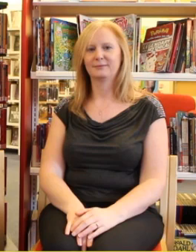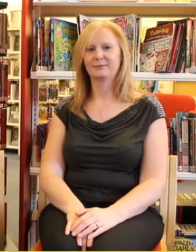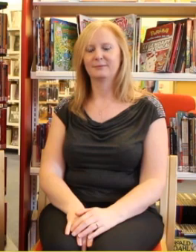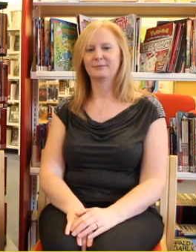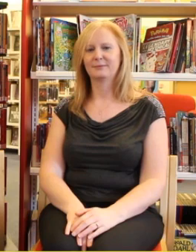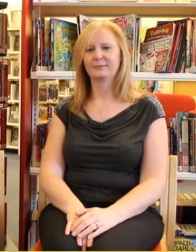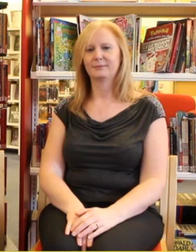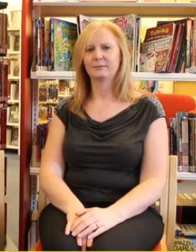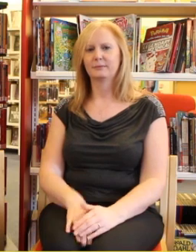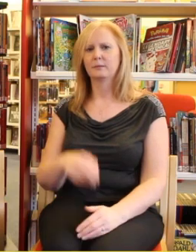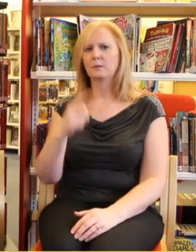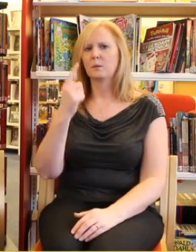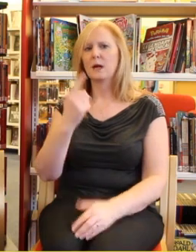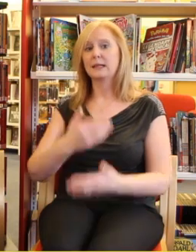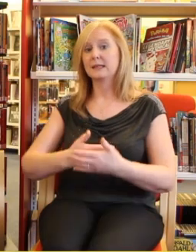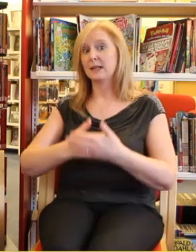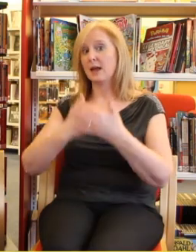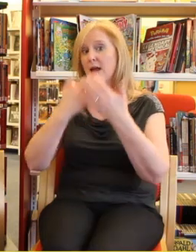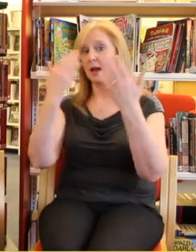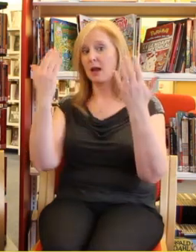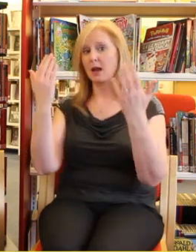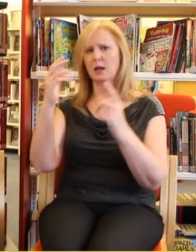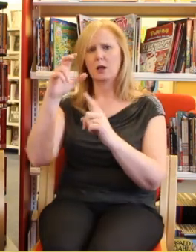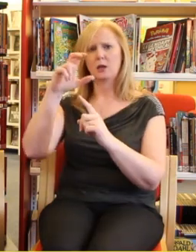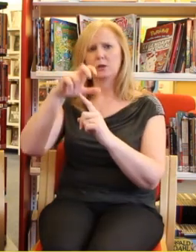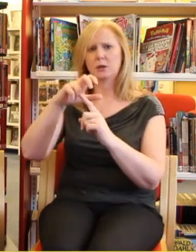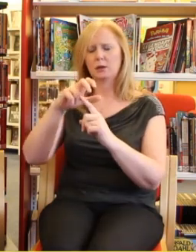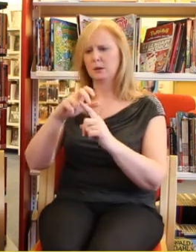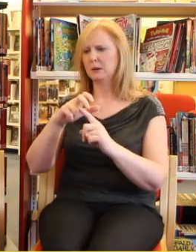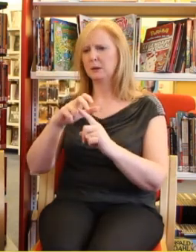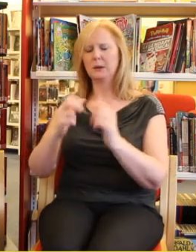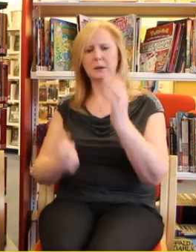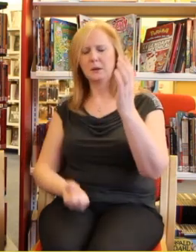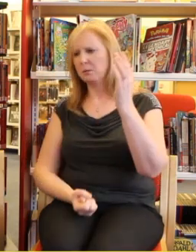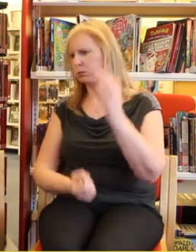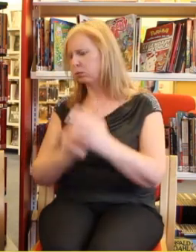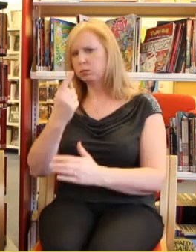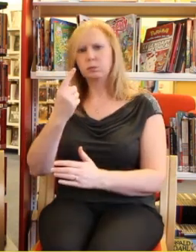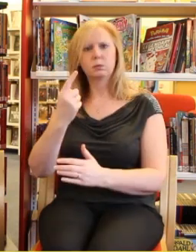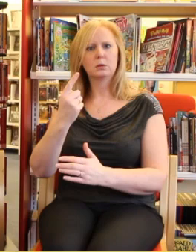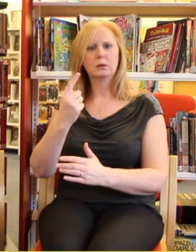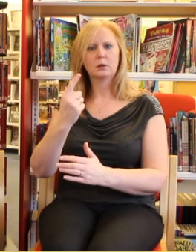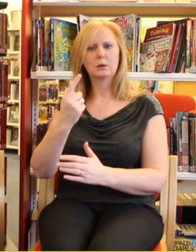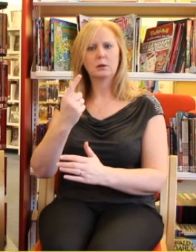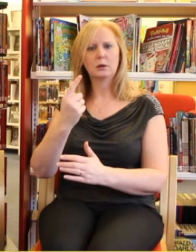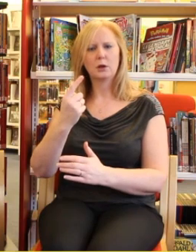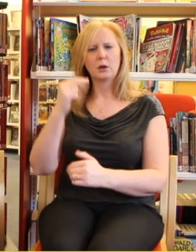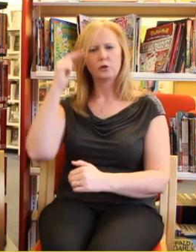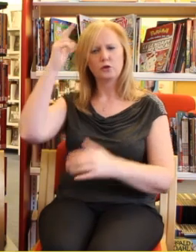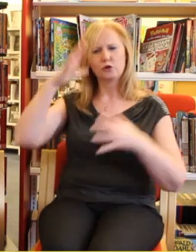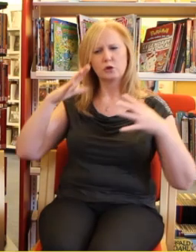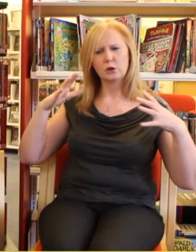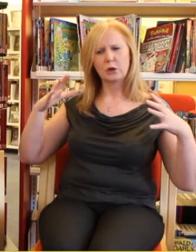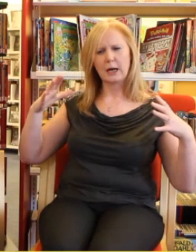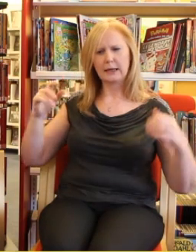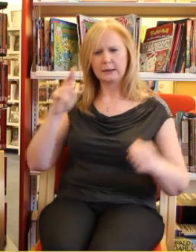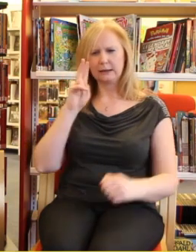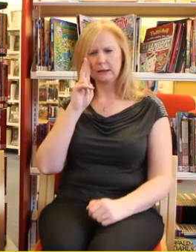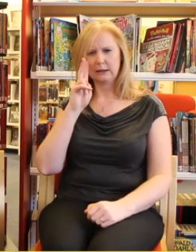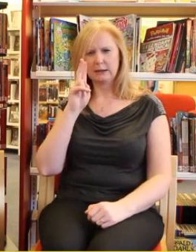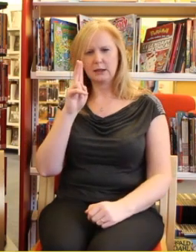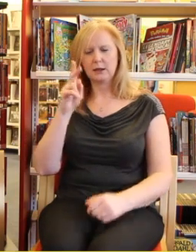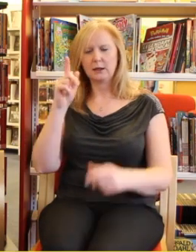But one day the town faced a troubling surprise as the giant was seen slowly